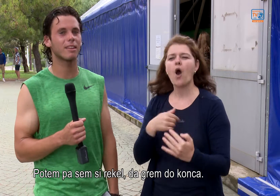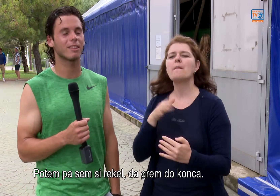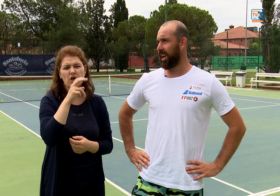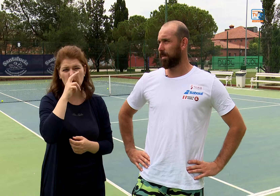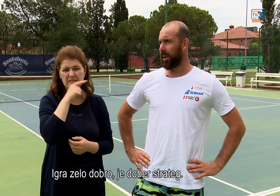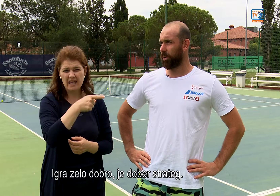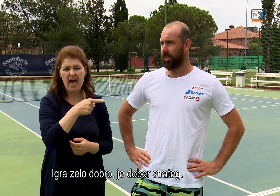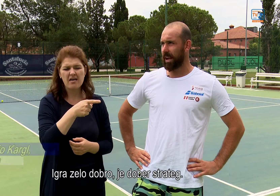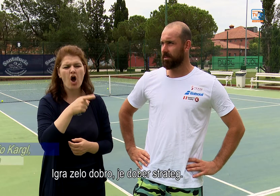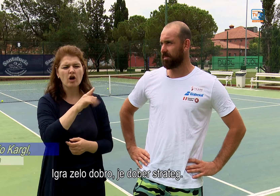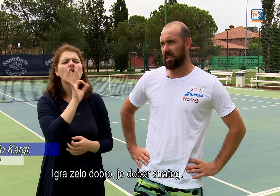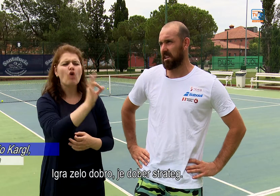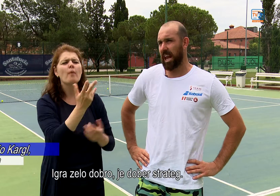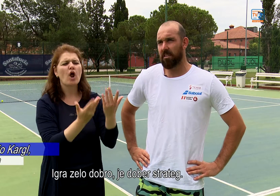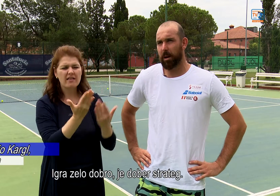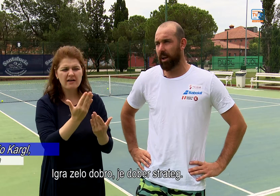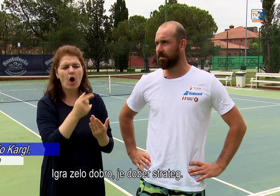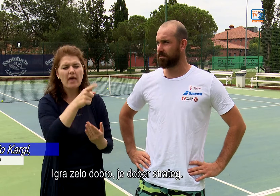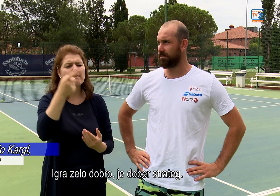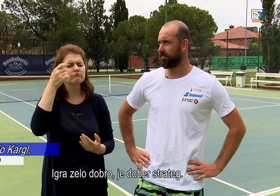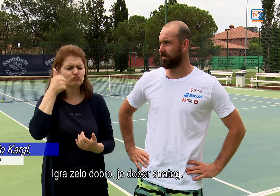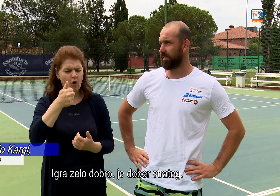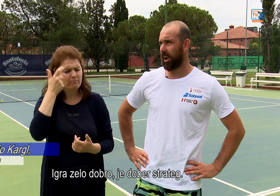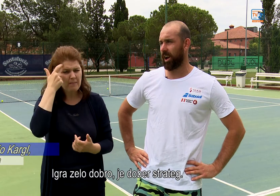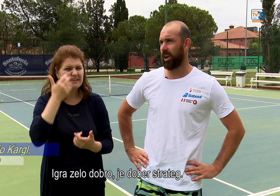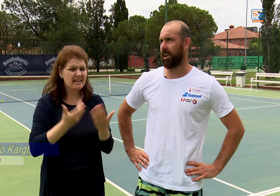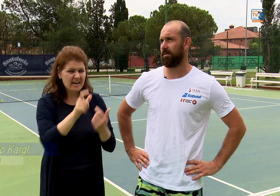been. He played really well. He's a clever player.